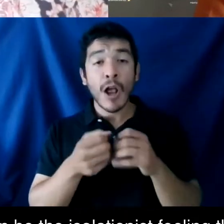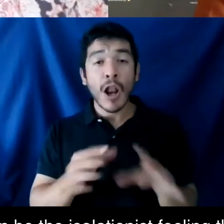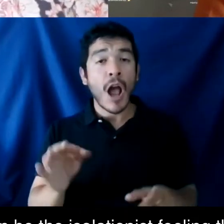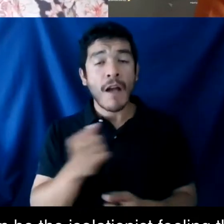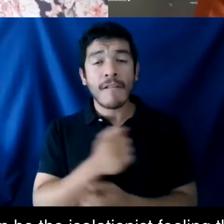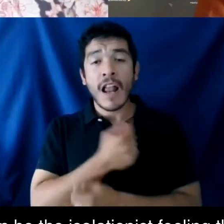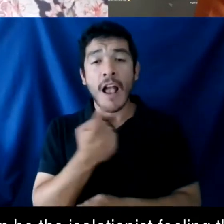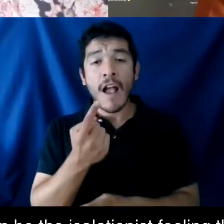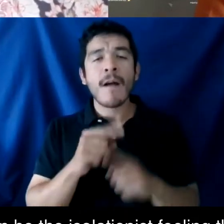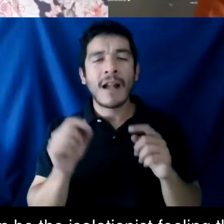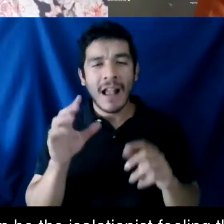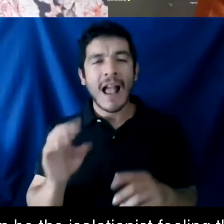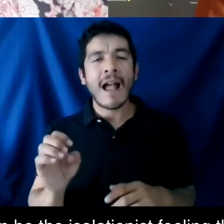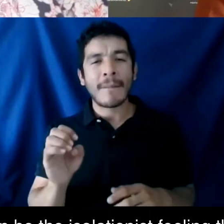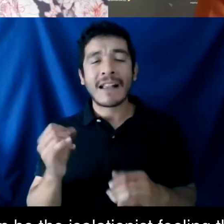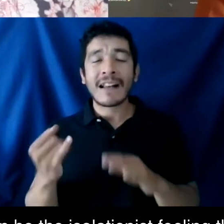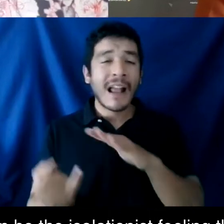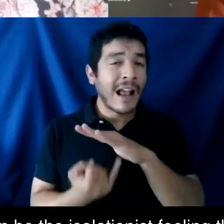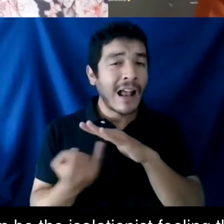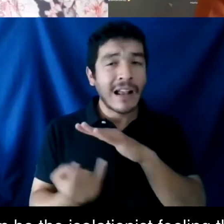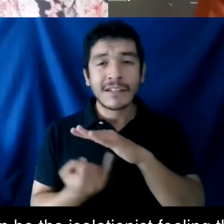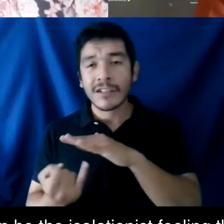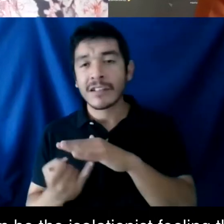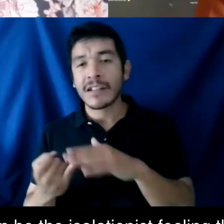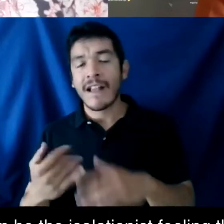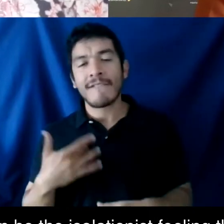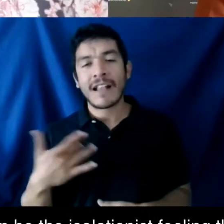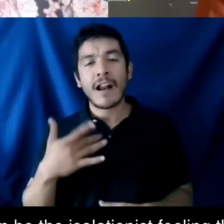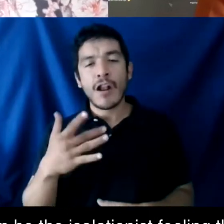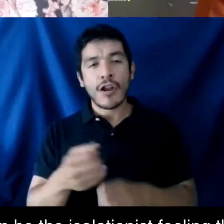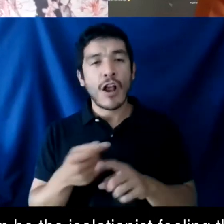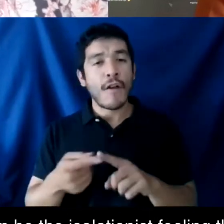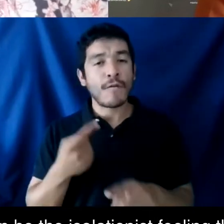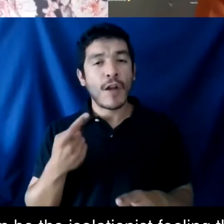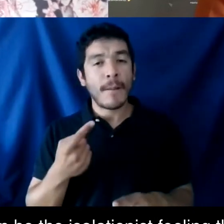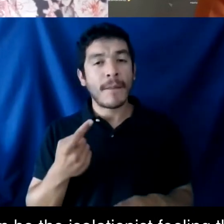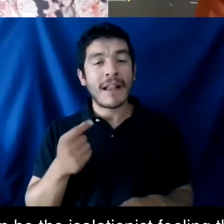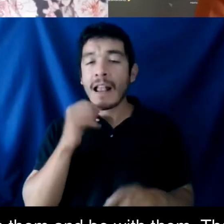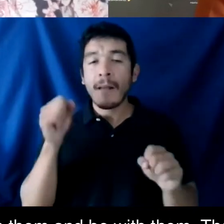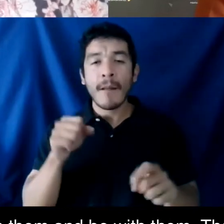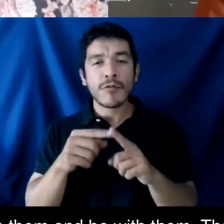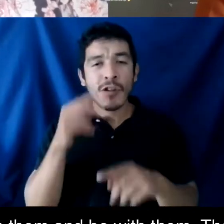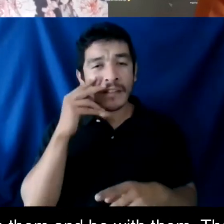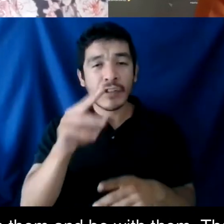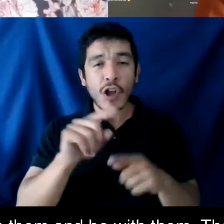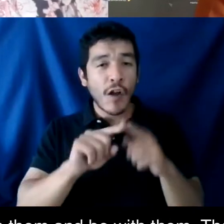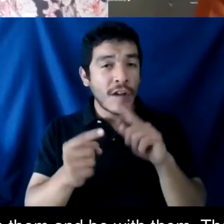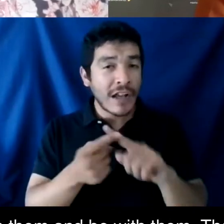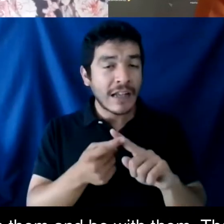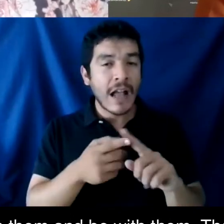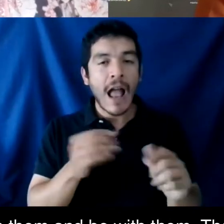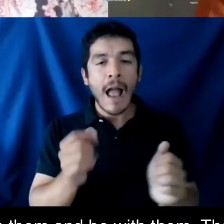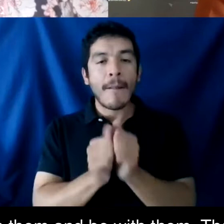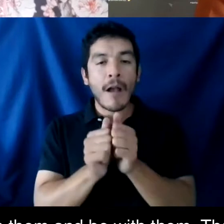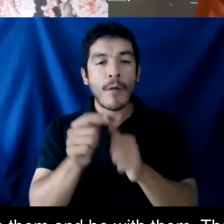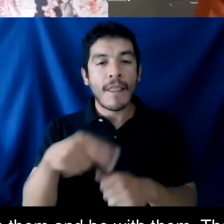one, but it can be the isolationist feeling that you get from not being able to see your friends and interact with them and be with them, that also